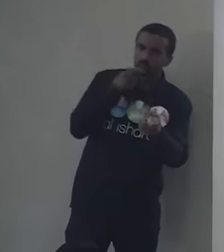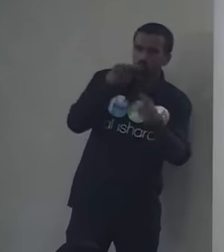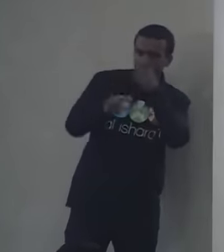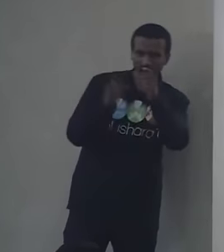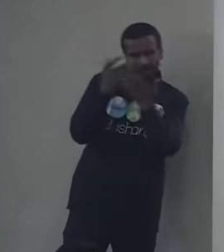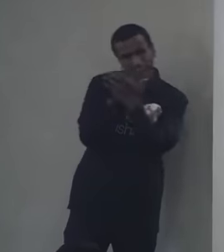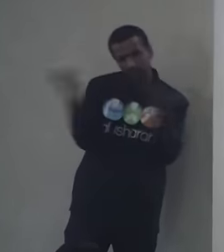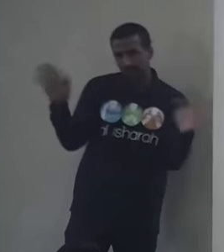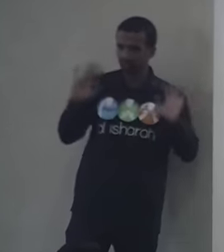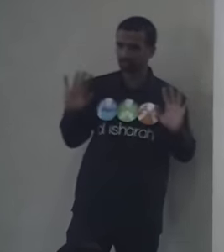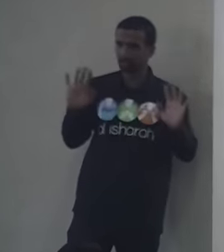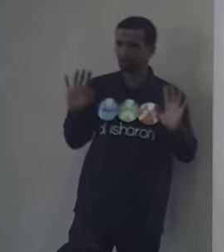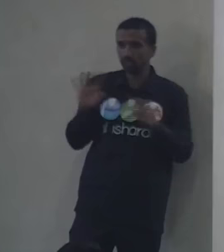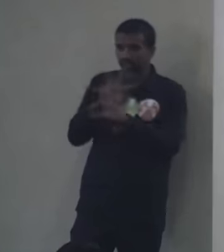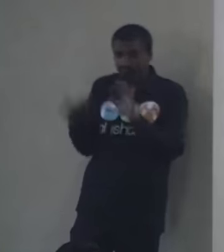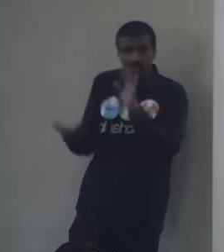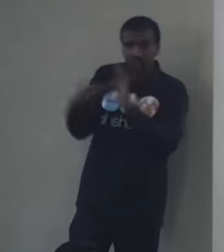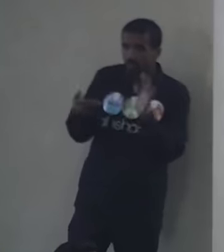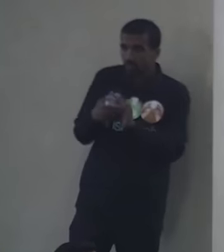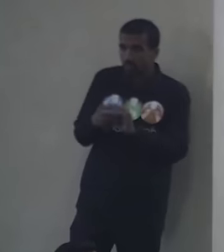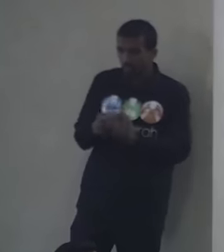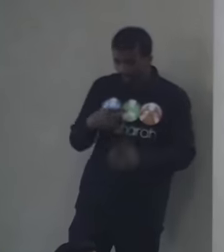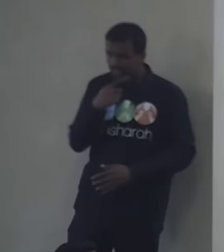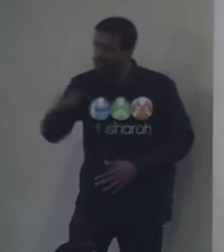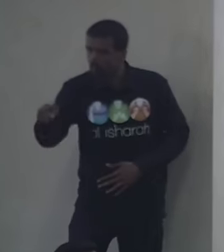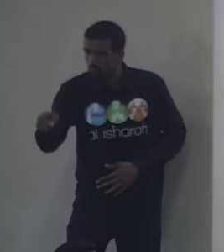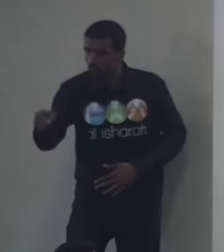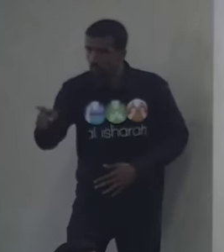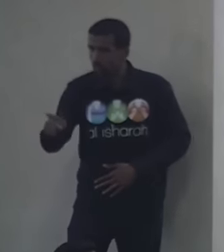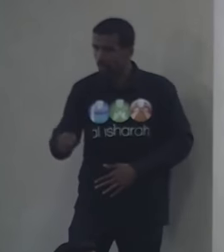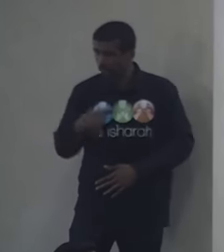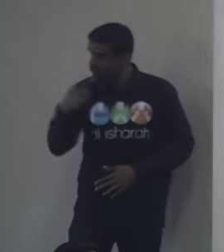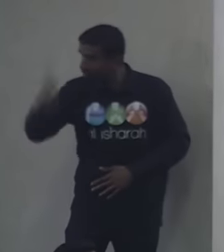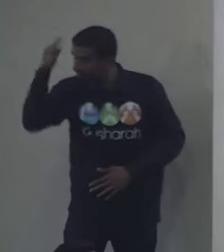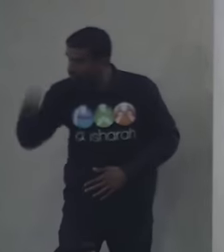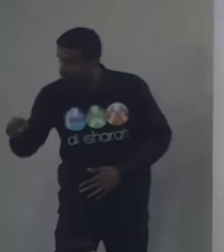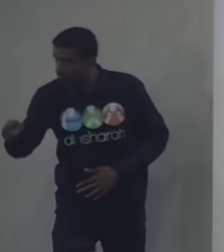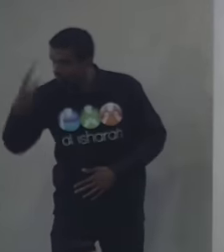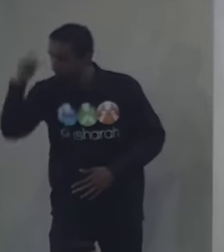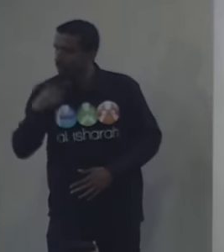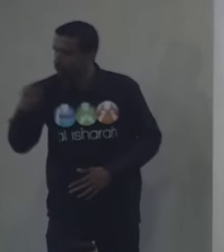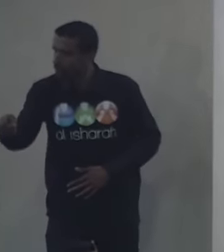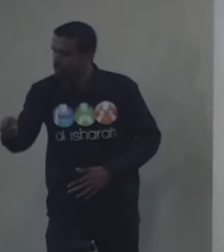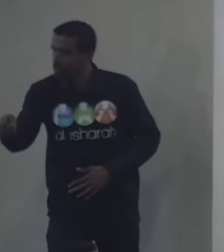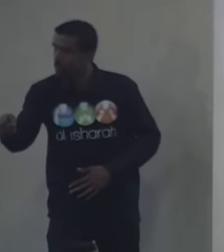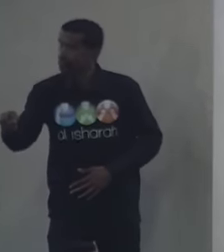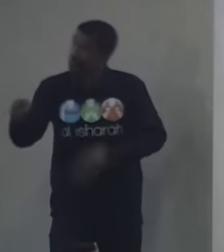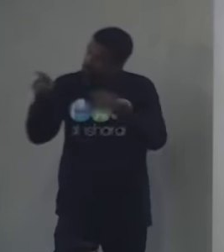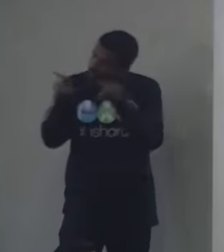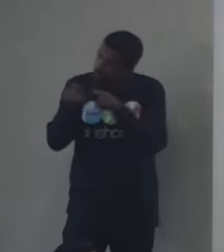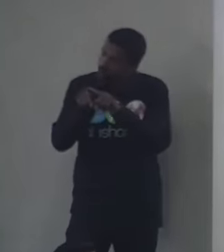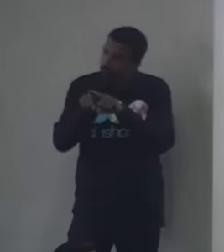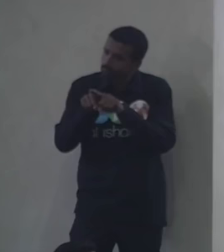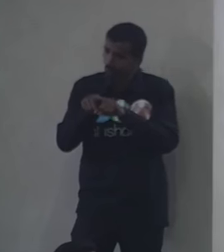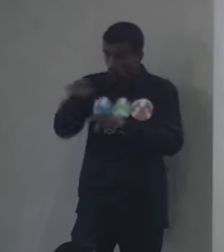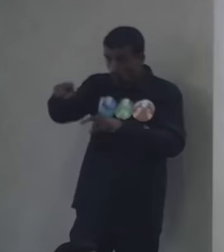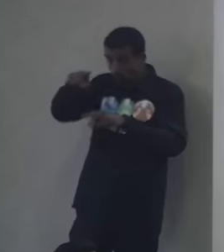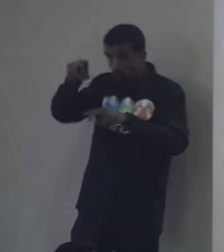worse. Didn't I tell you? Didn't I tell you? When your dad does that twice,